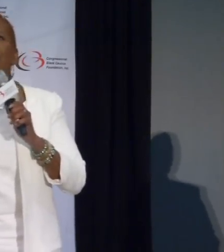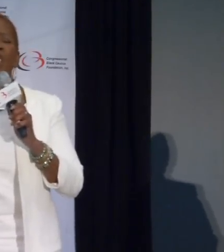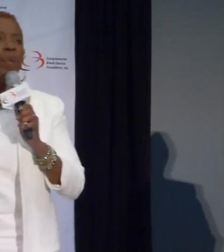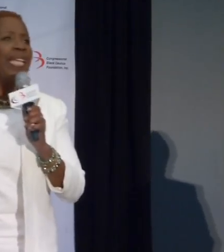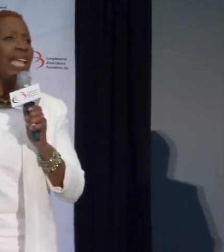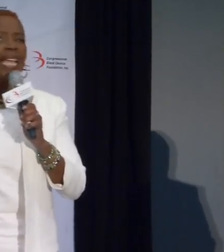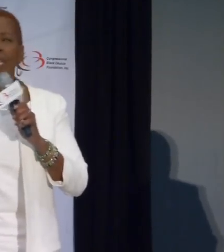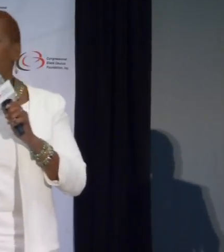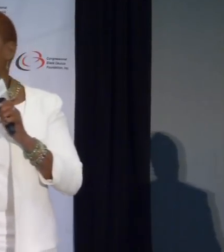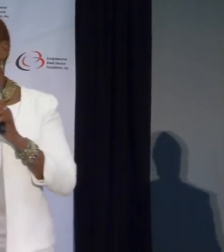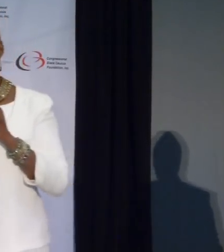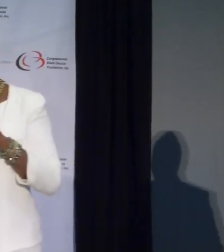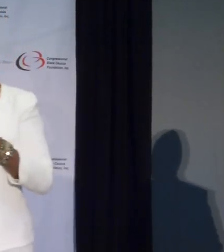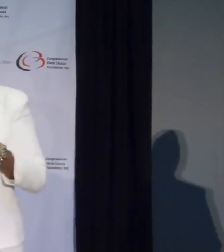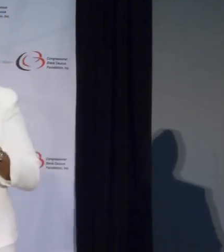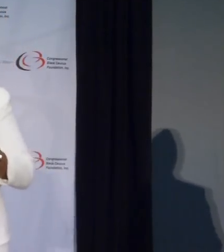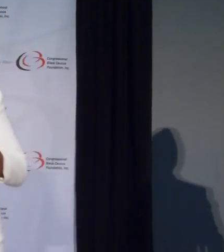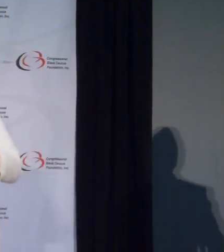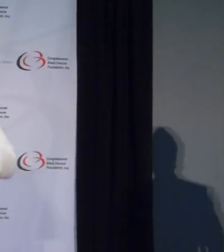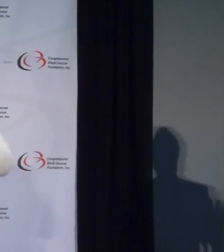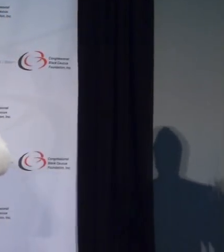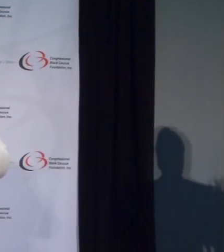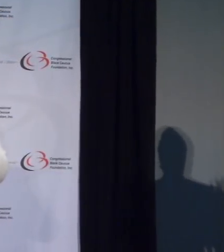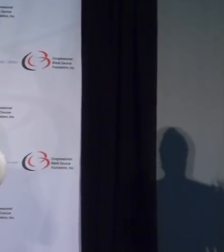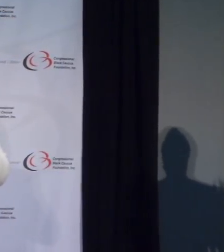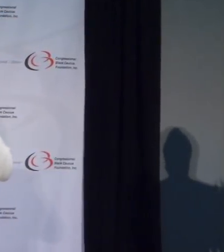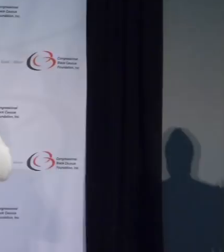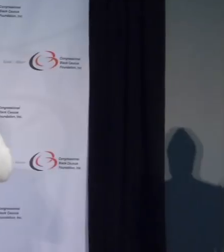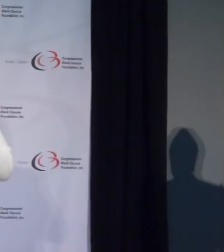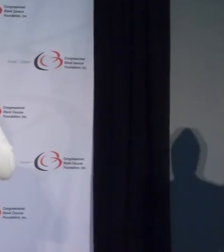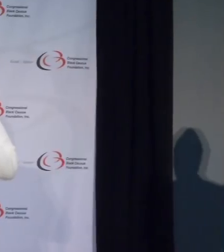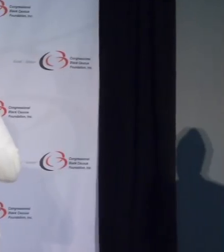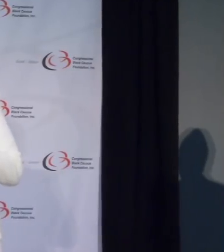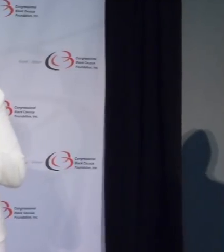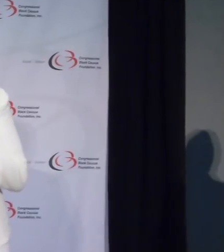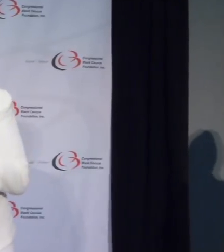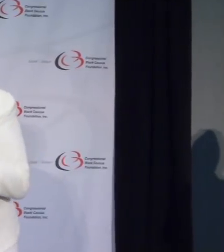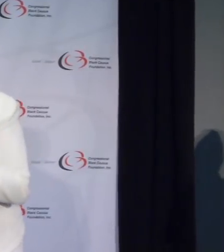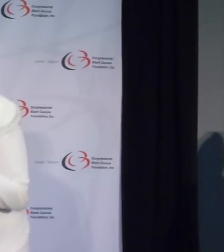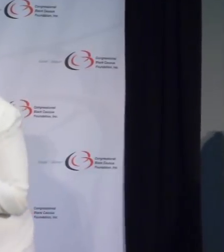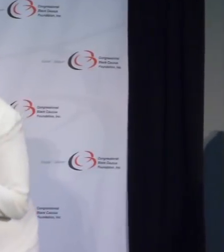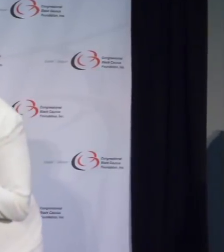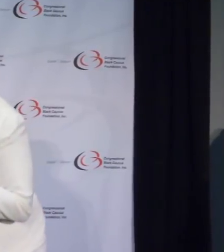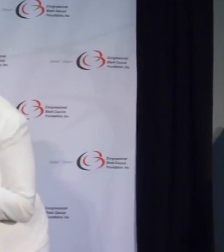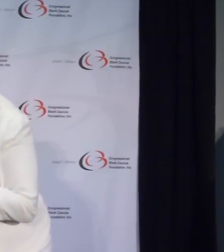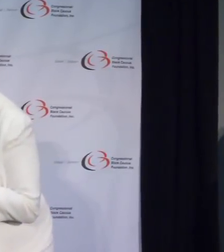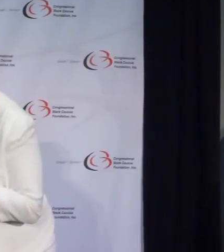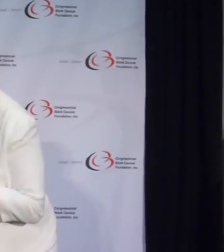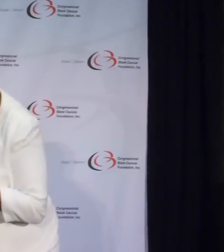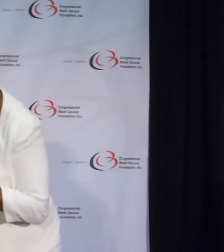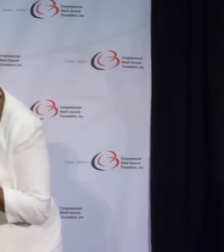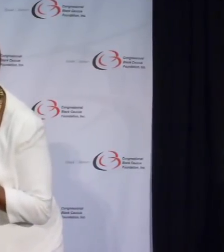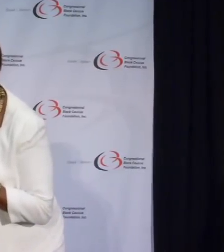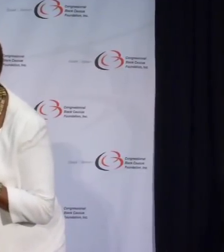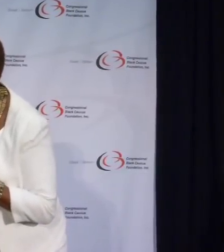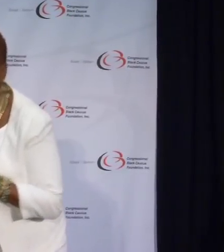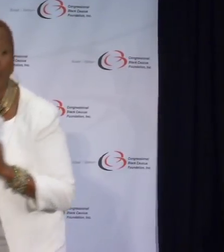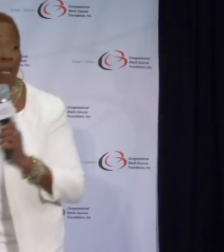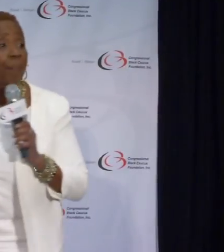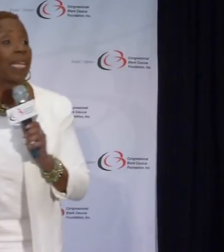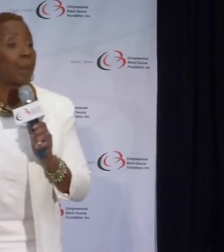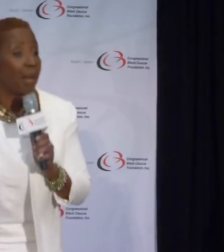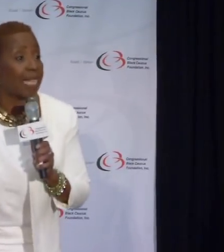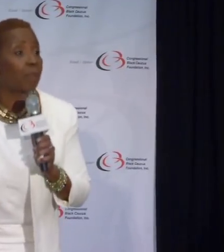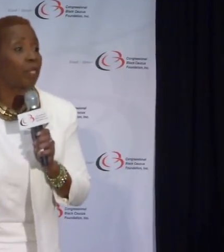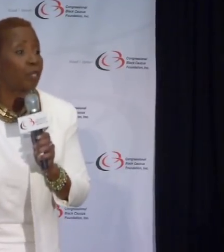that because we can't, I'm done. Mm-mm. Means you say can't to me, I'm finished with you because